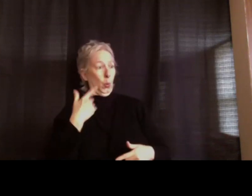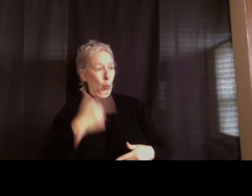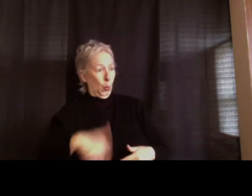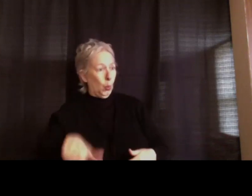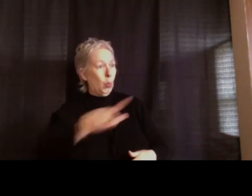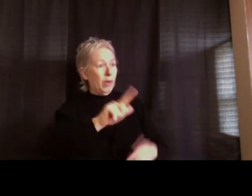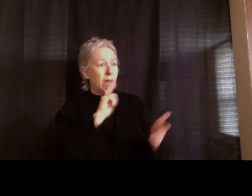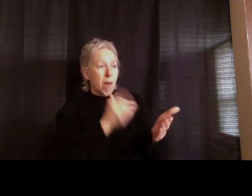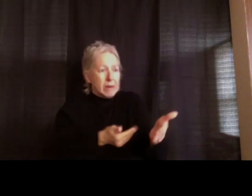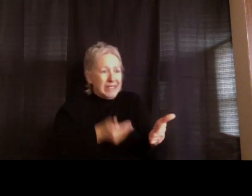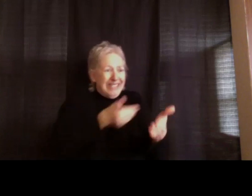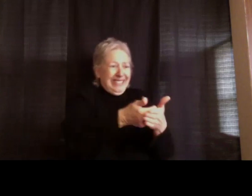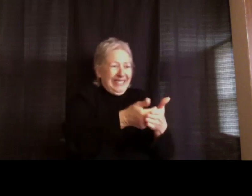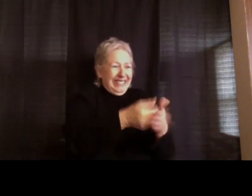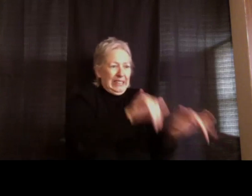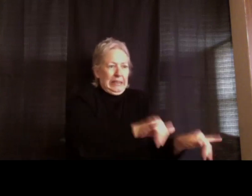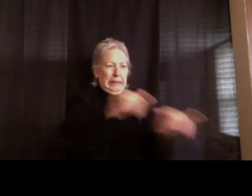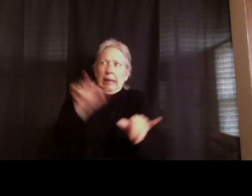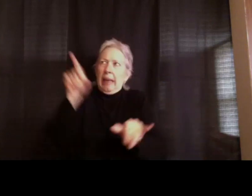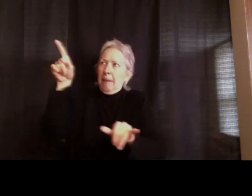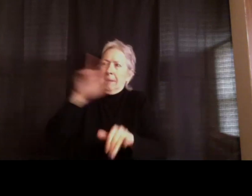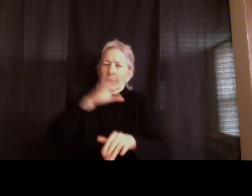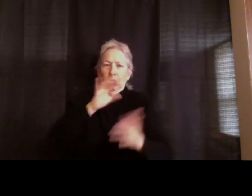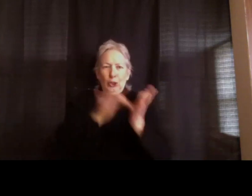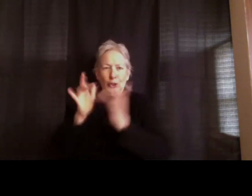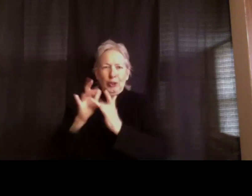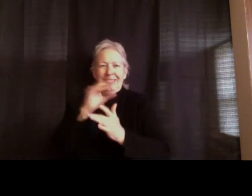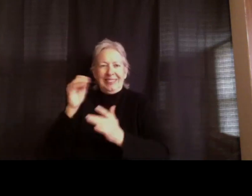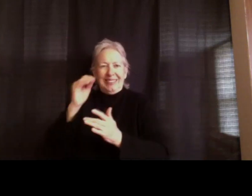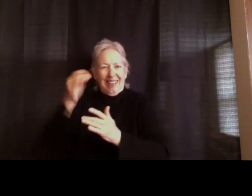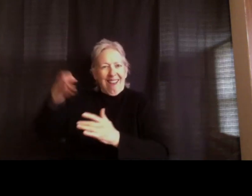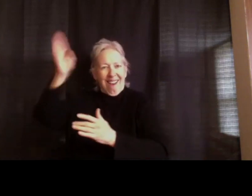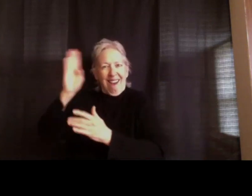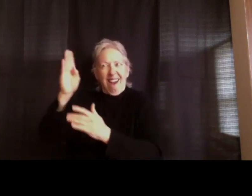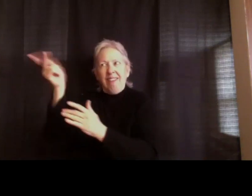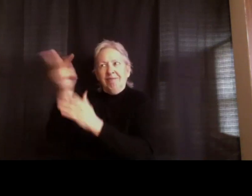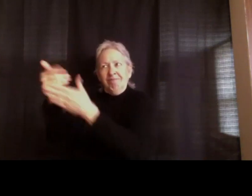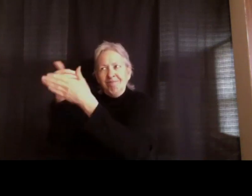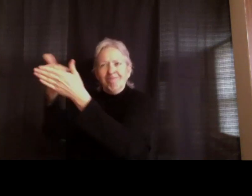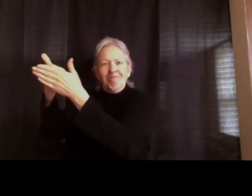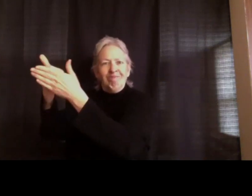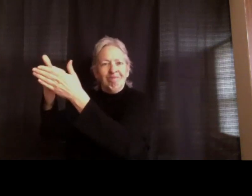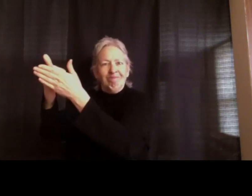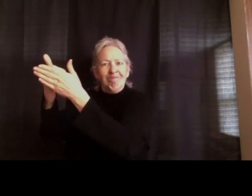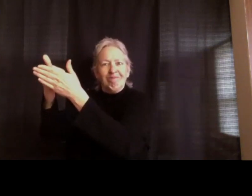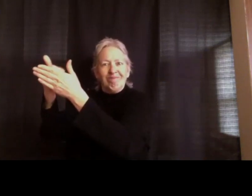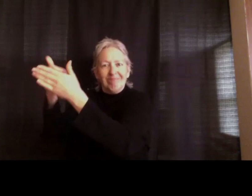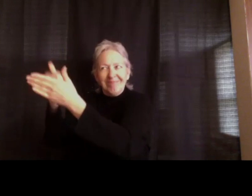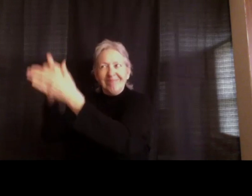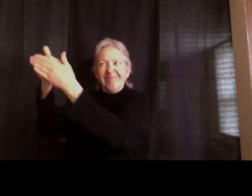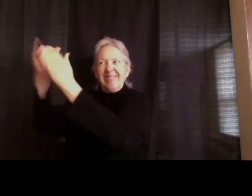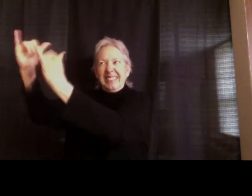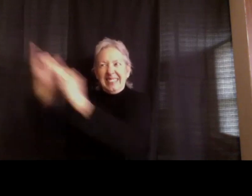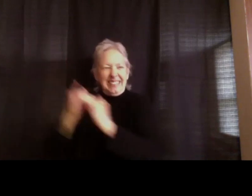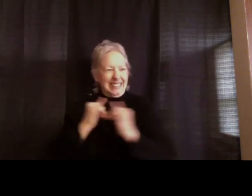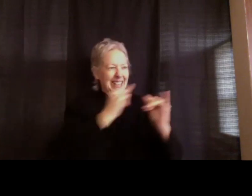abides with God. We are one with each other as Jesus and God are one. That is an image with great